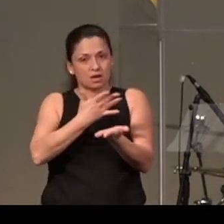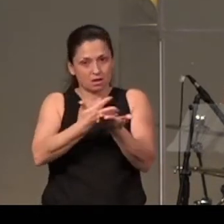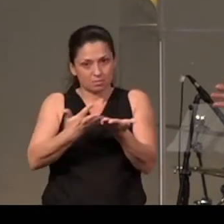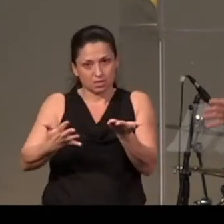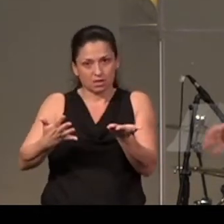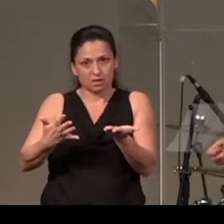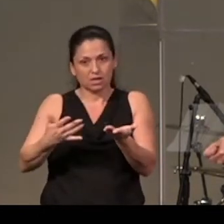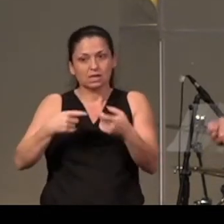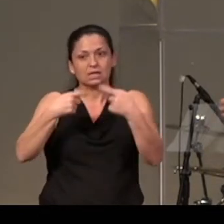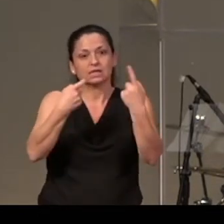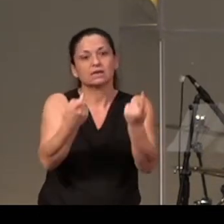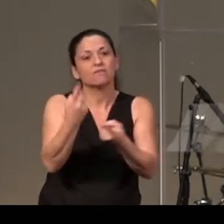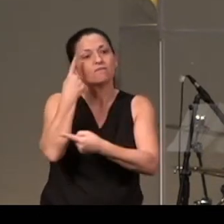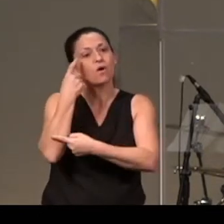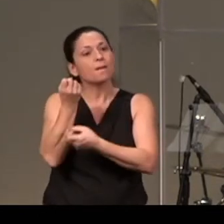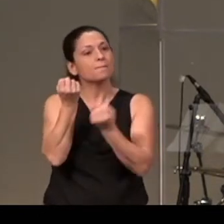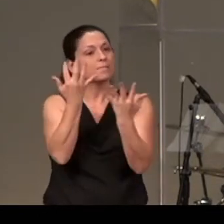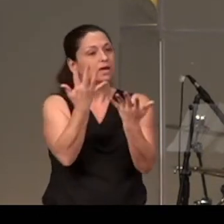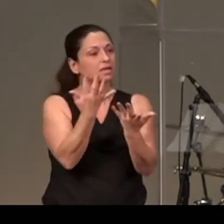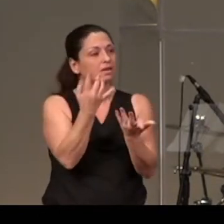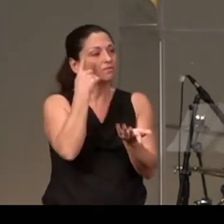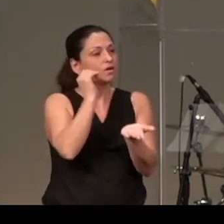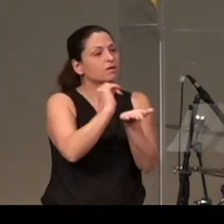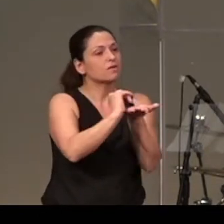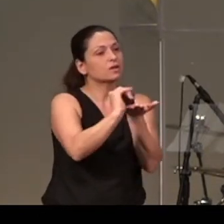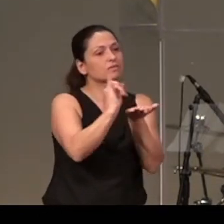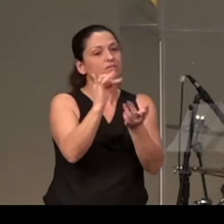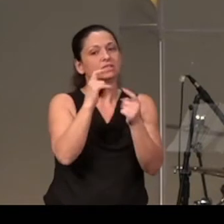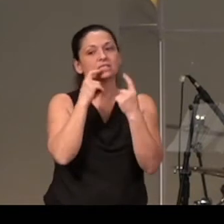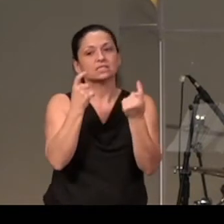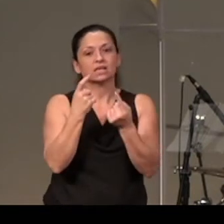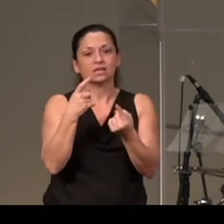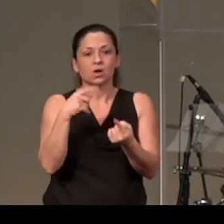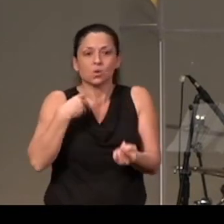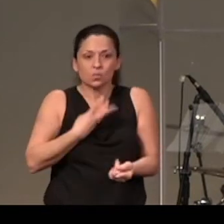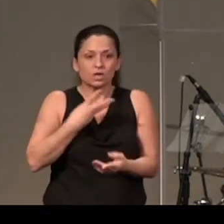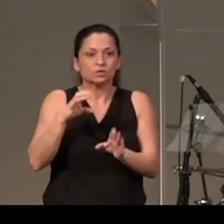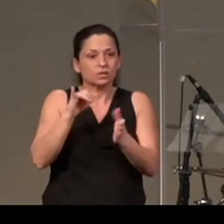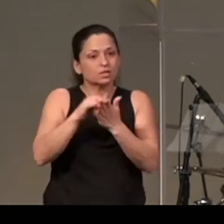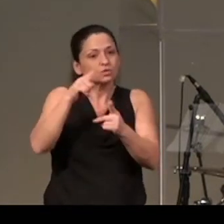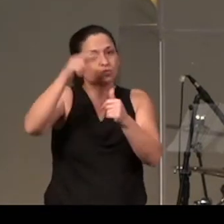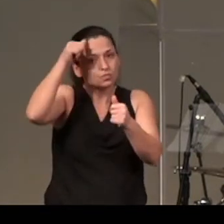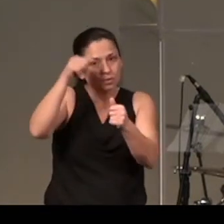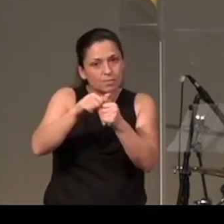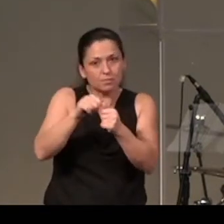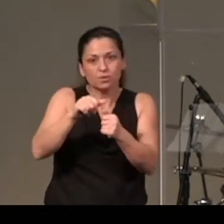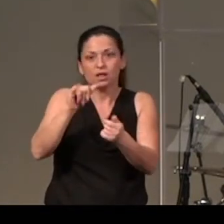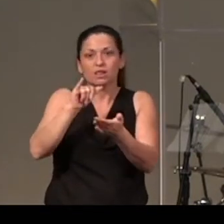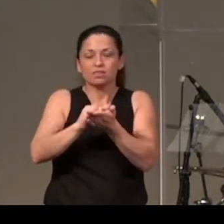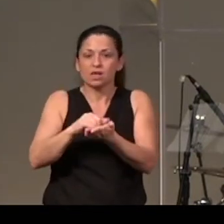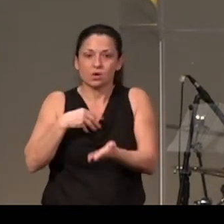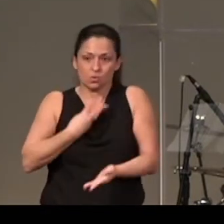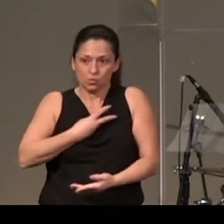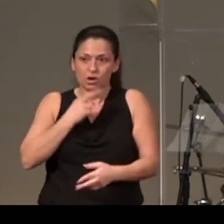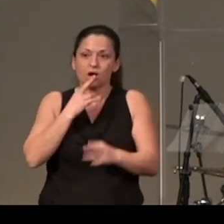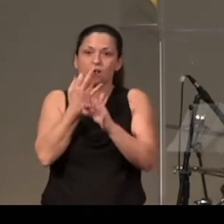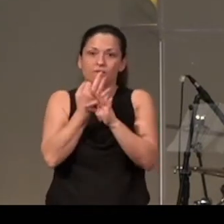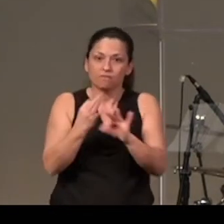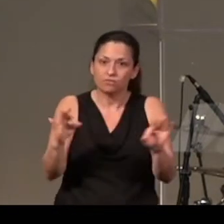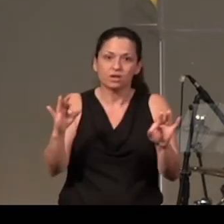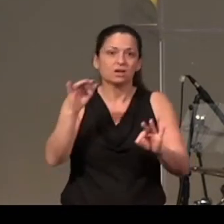sins. And we remember that Christ shed his blood and rose so that we could be freed not only from death, but from